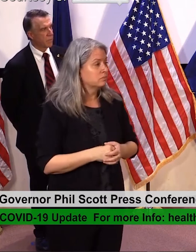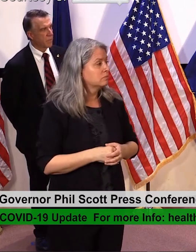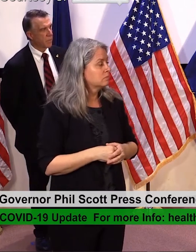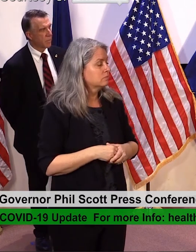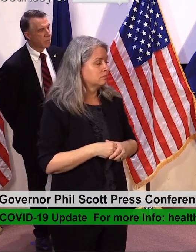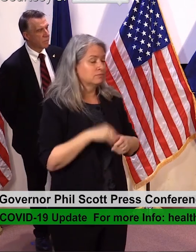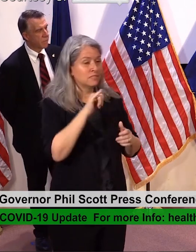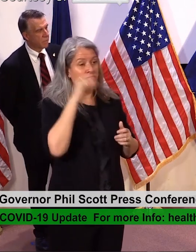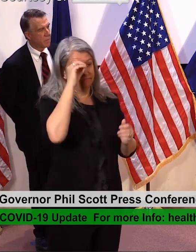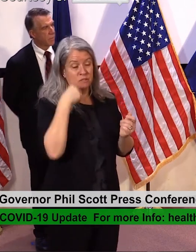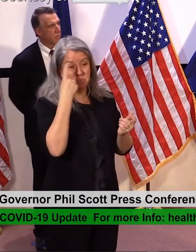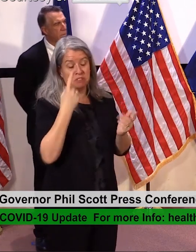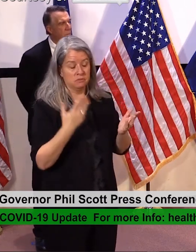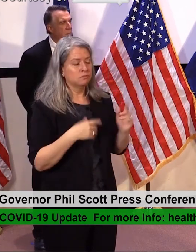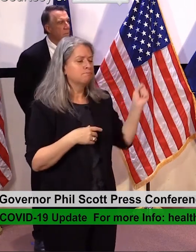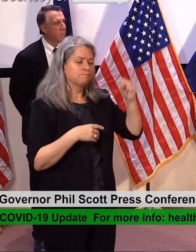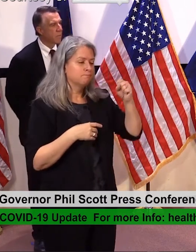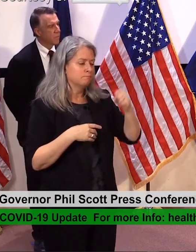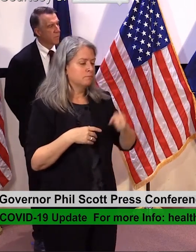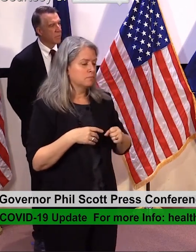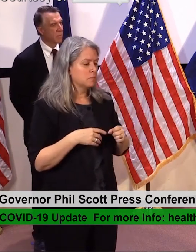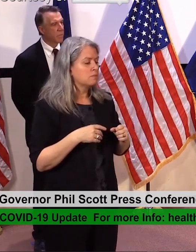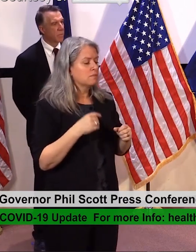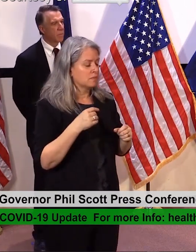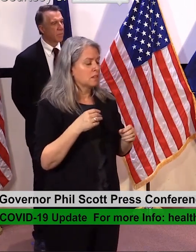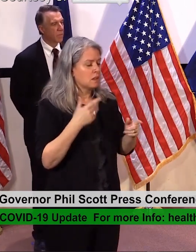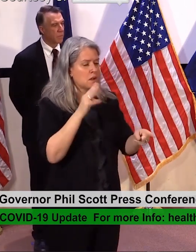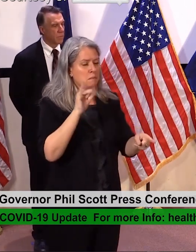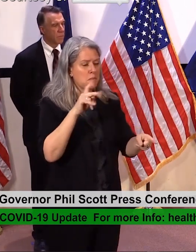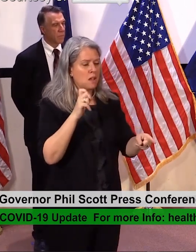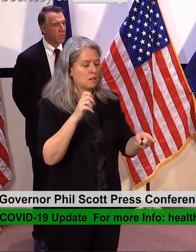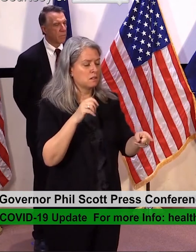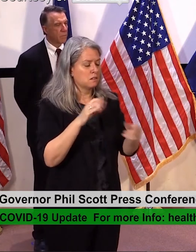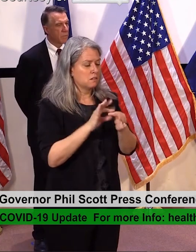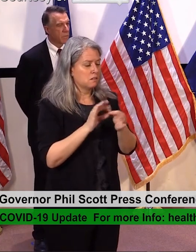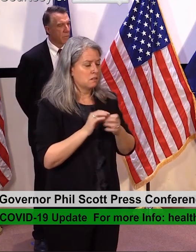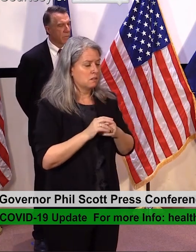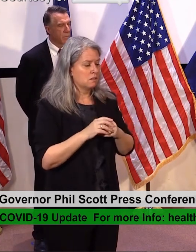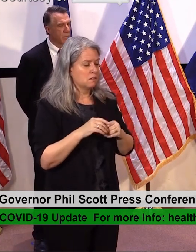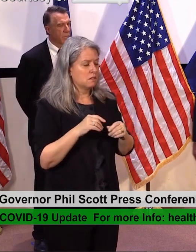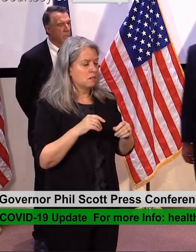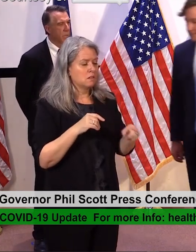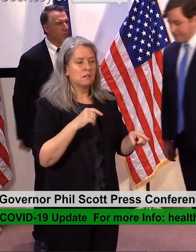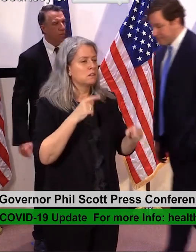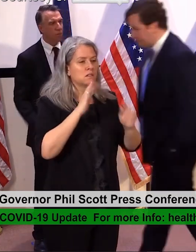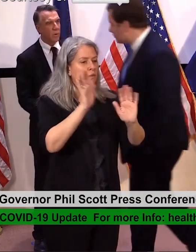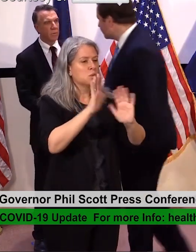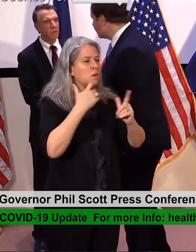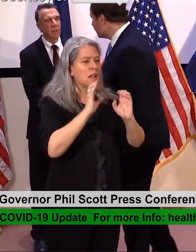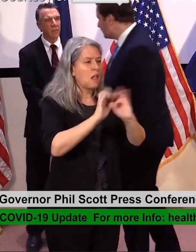I think again, that's my opinion, sorry. Yeah, so I think again, it's no, like, oh, go ahead, Mike. No, like I said,